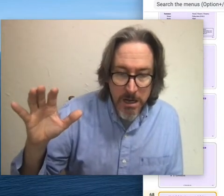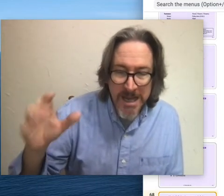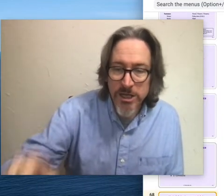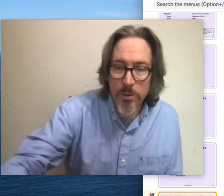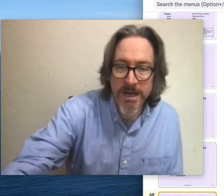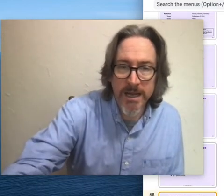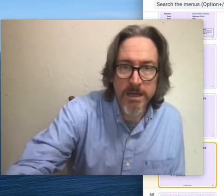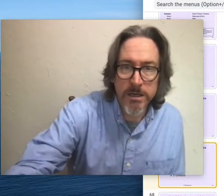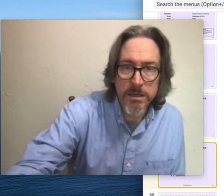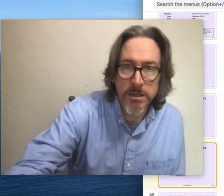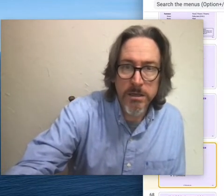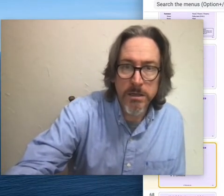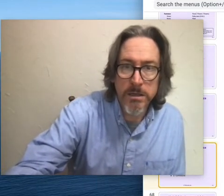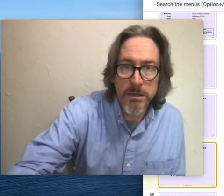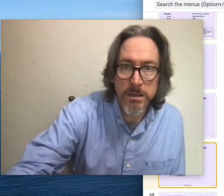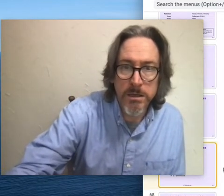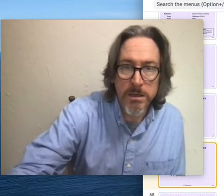You know what?